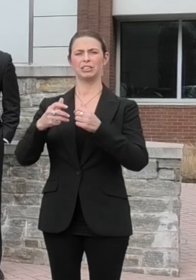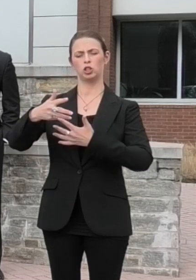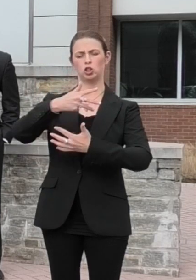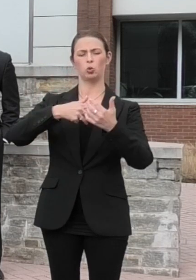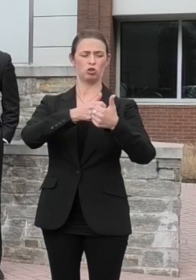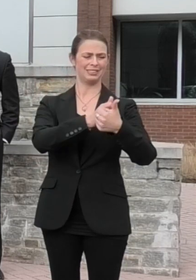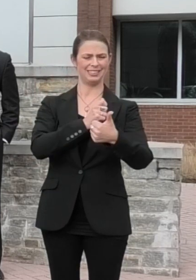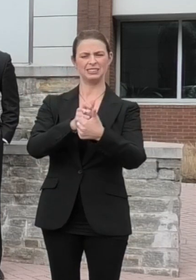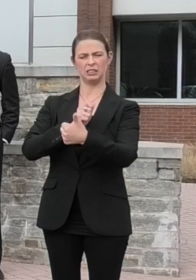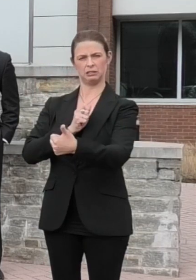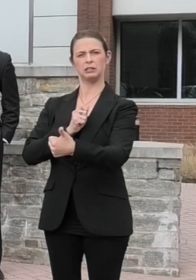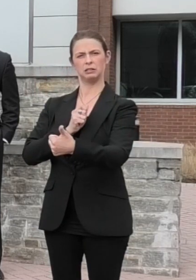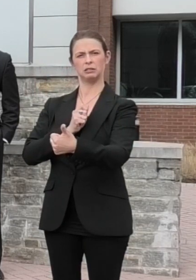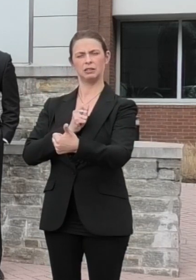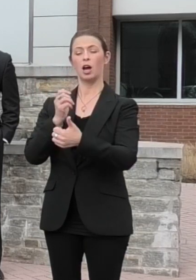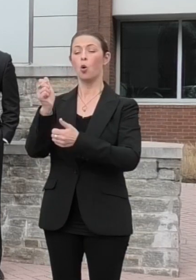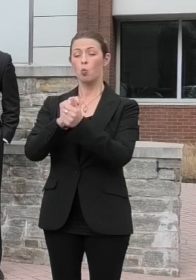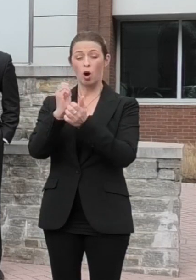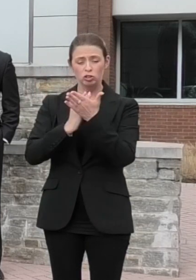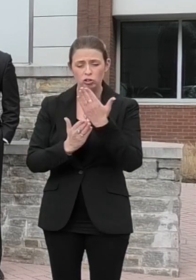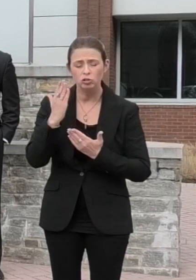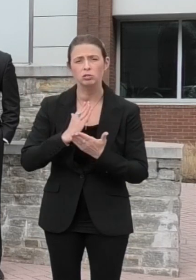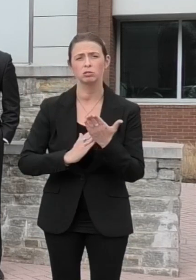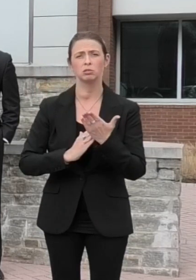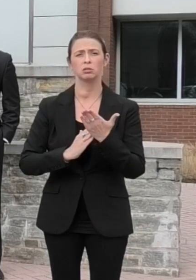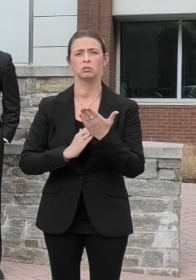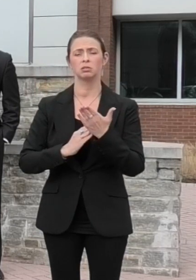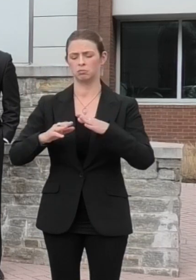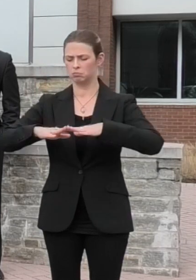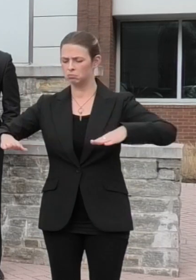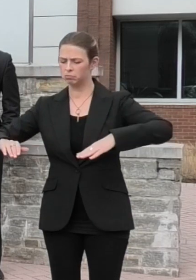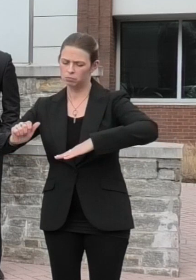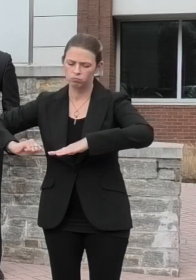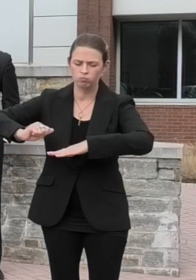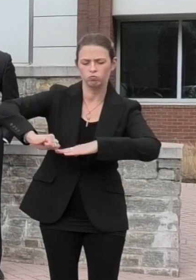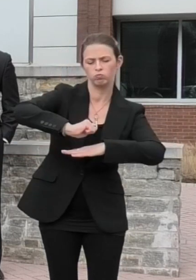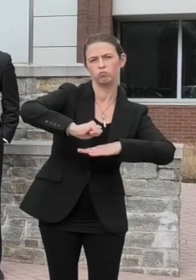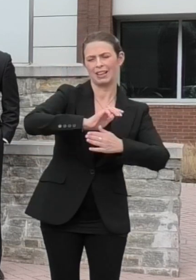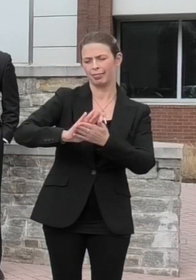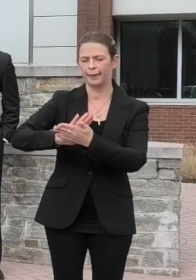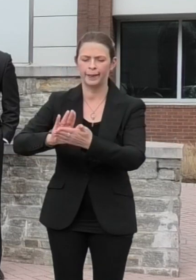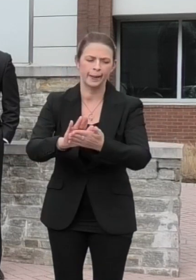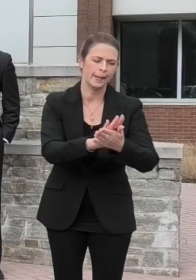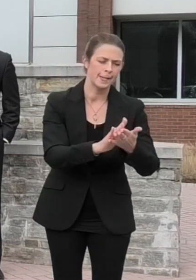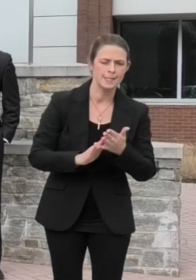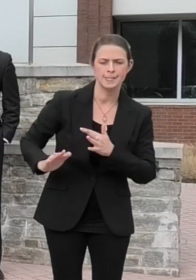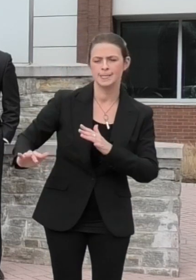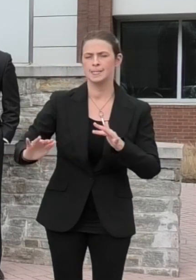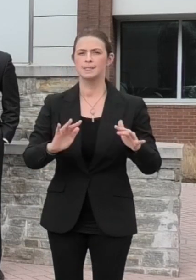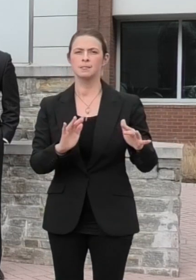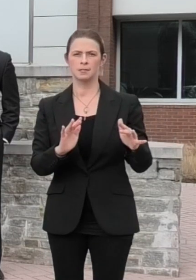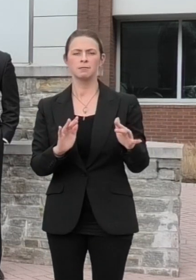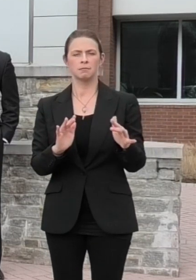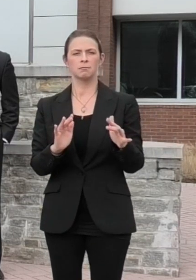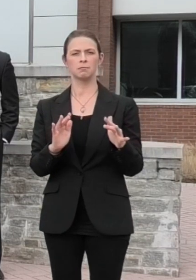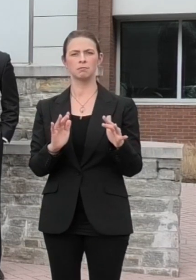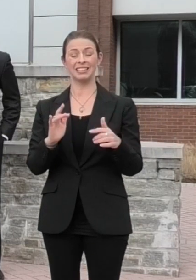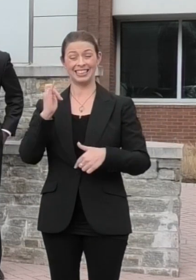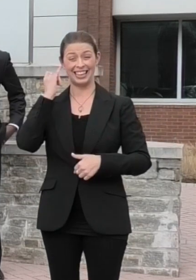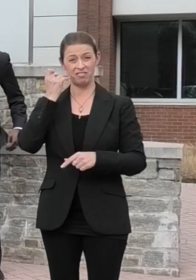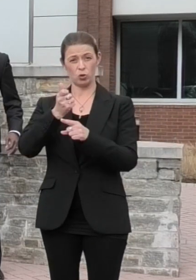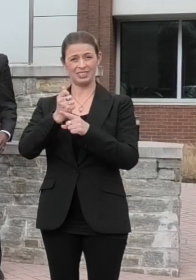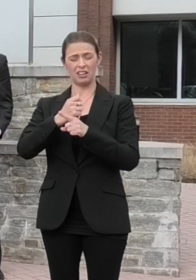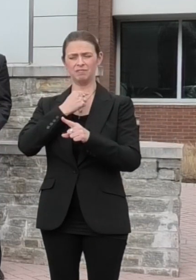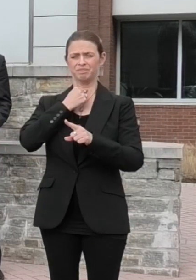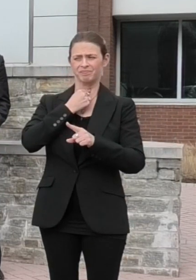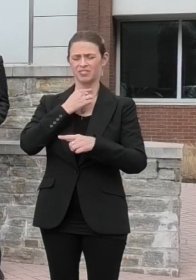hand washing, washing down our contact surfaces, staying, if we get sick,